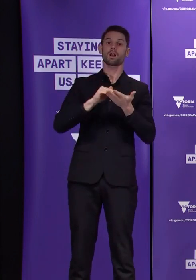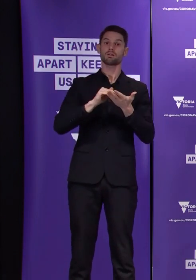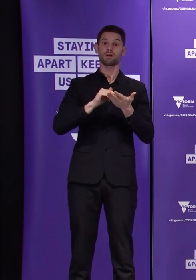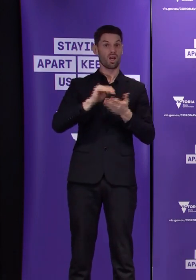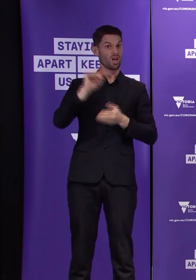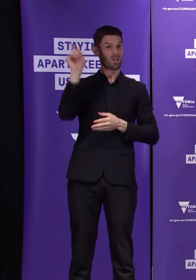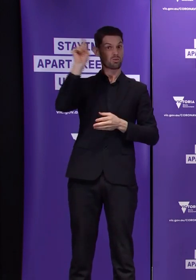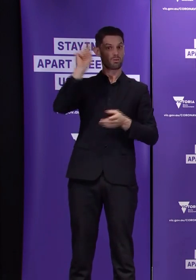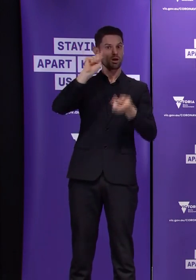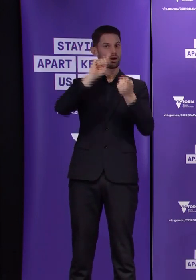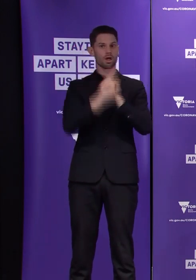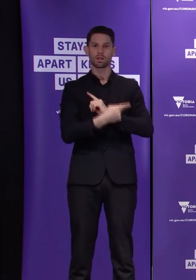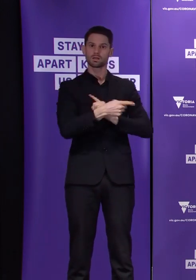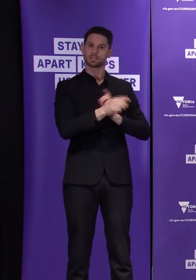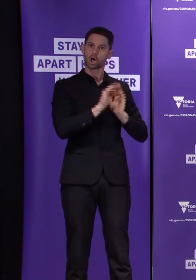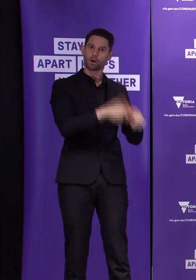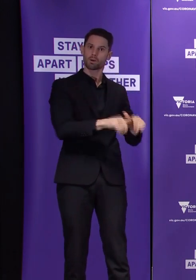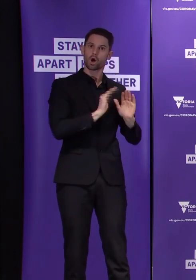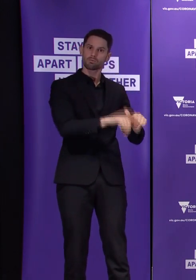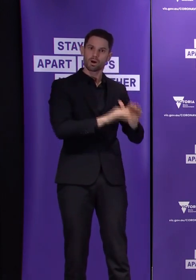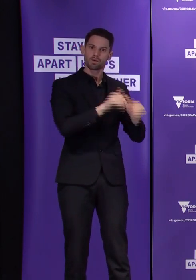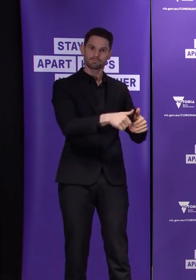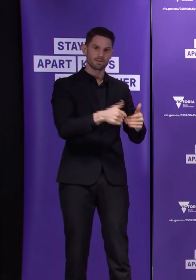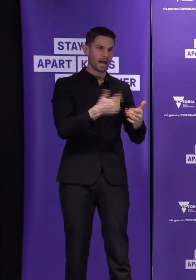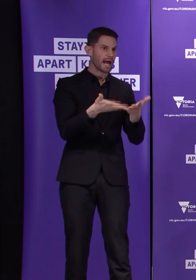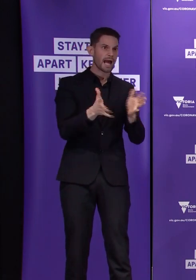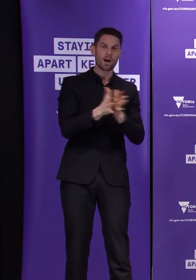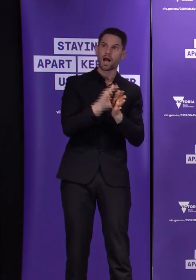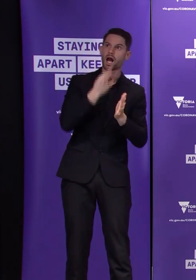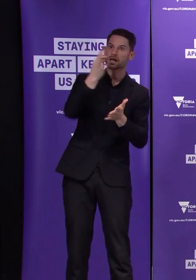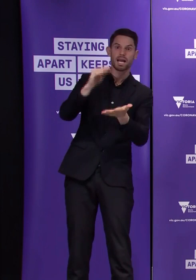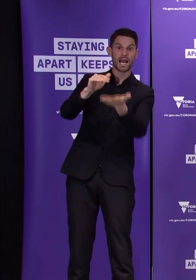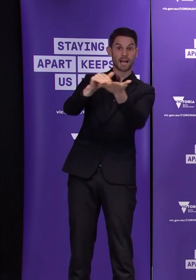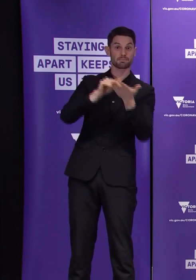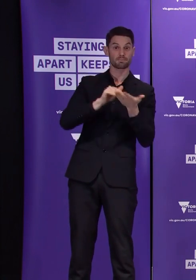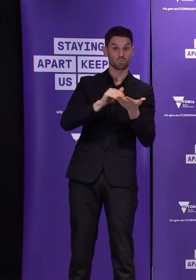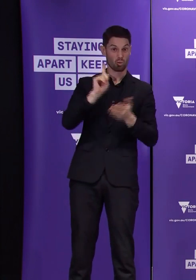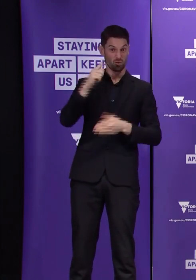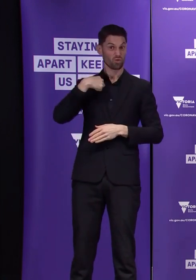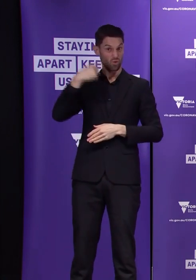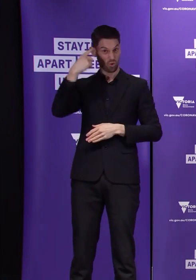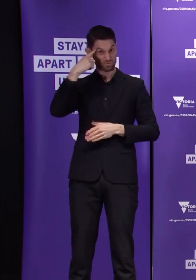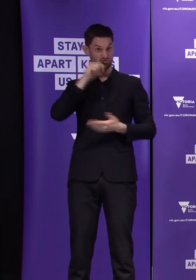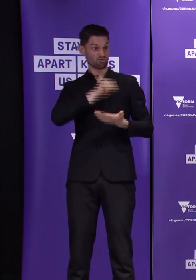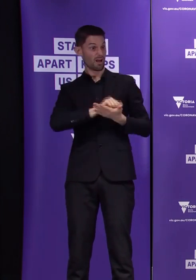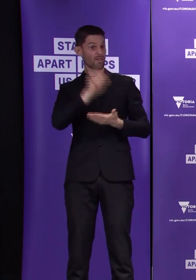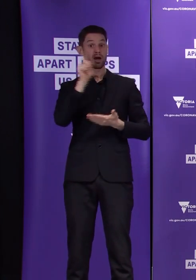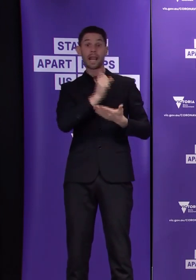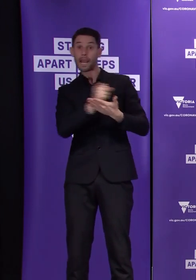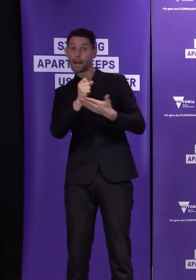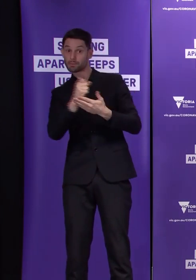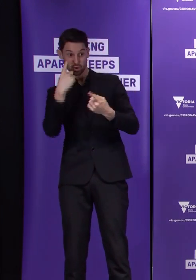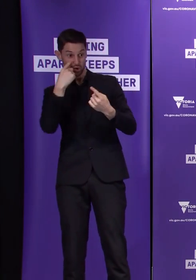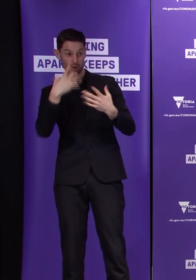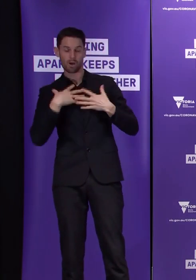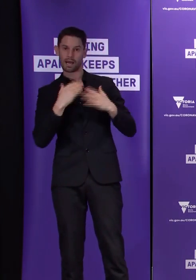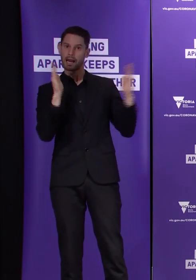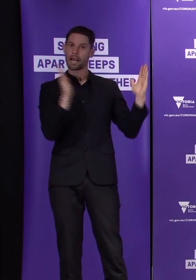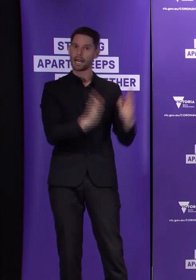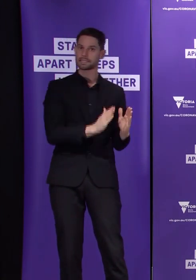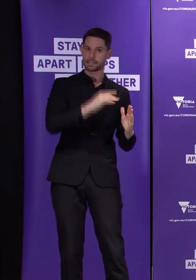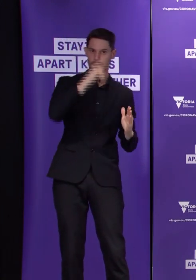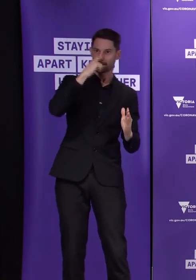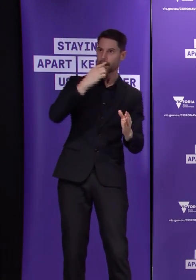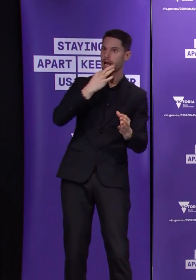help in. So that dip sort of demonstrates that to us. But what we also know is, from speaking to our